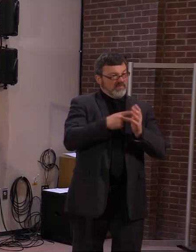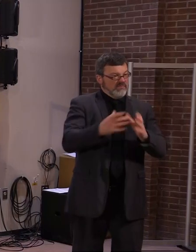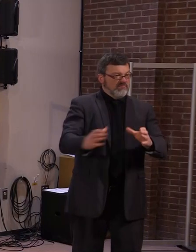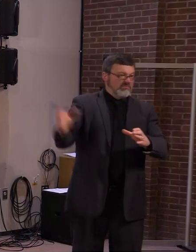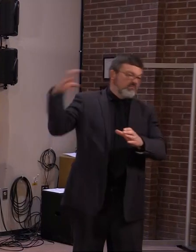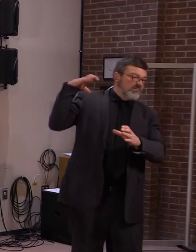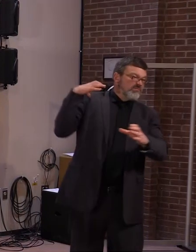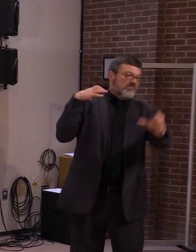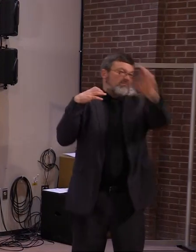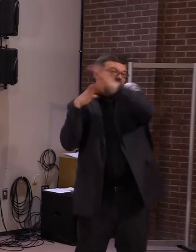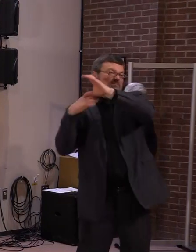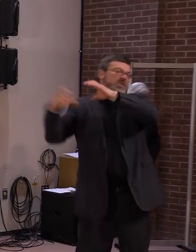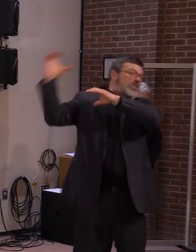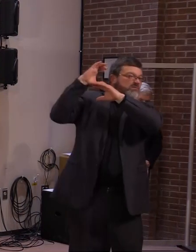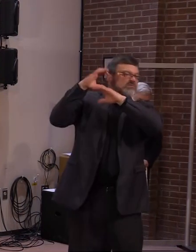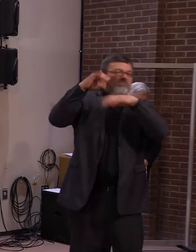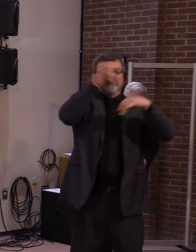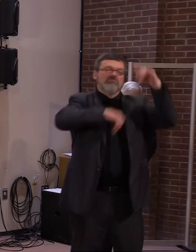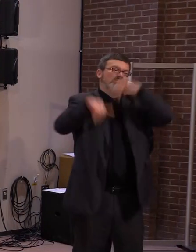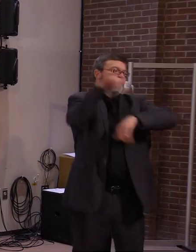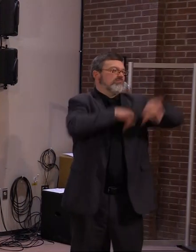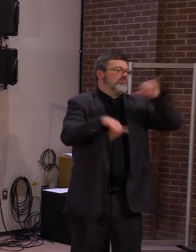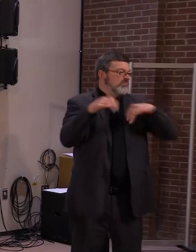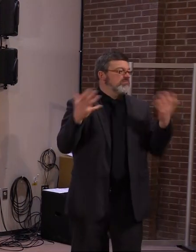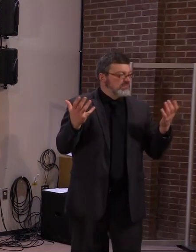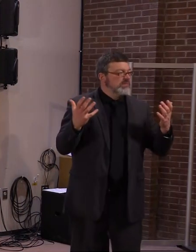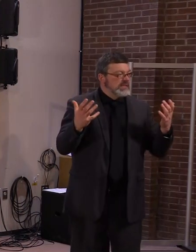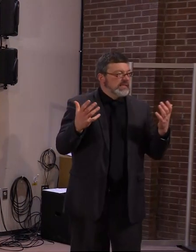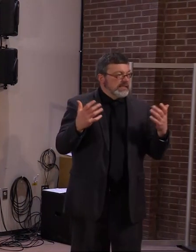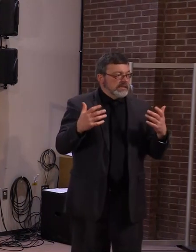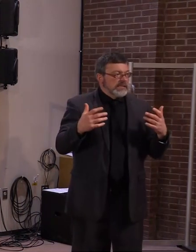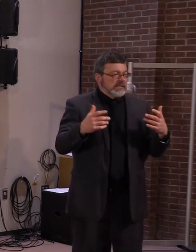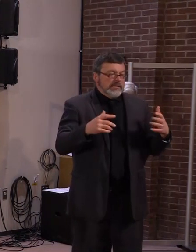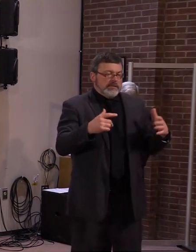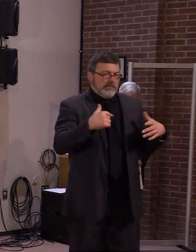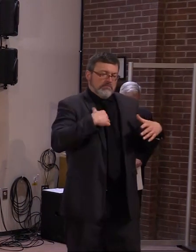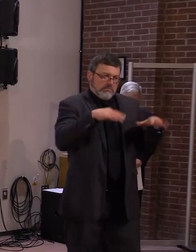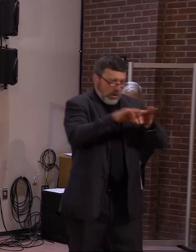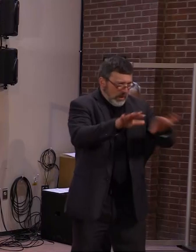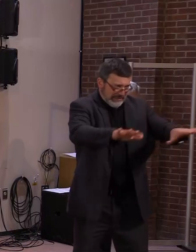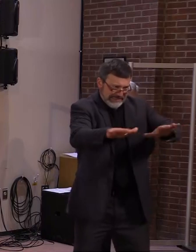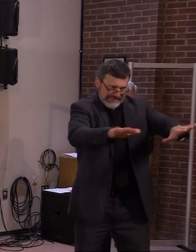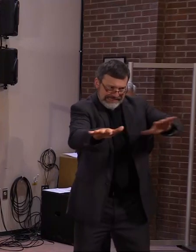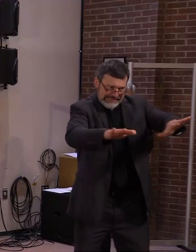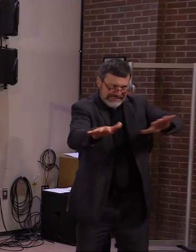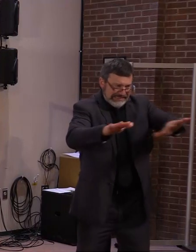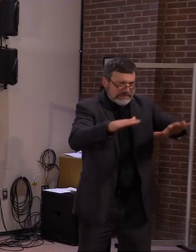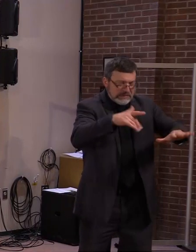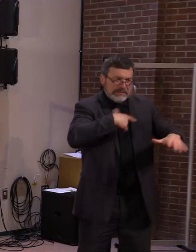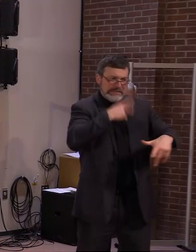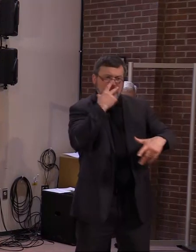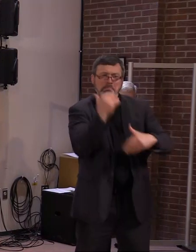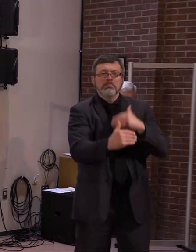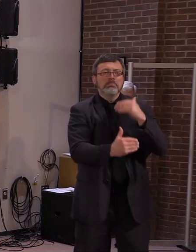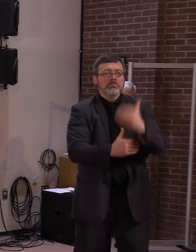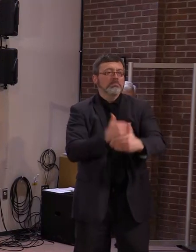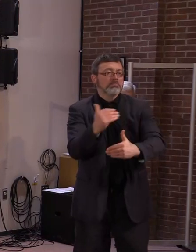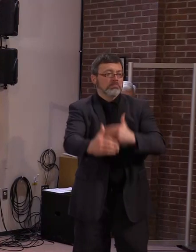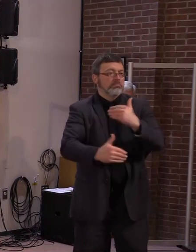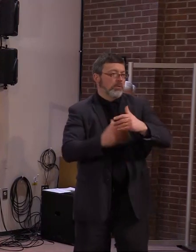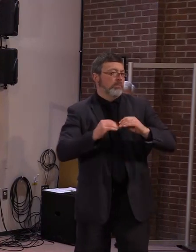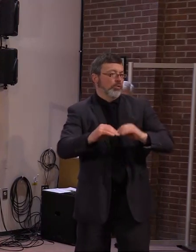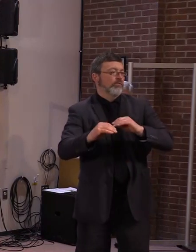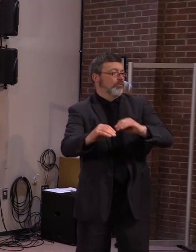good progress on a weekly basis to implementing Test to Stay. Last Tuesday at the press conference, I reported that 112 schools